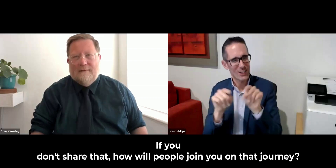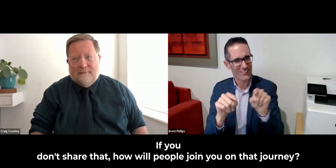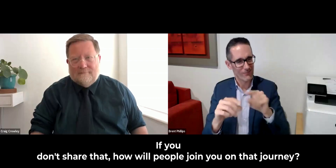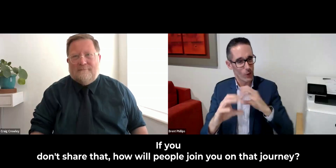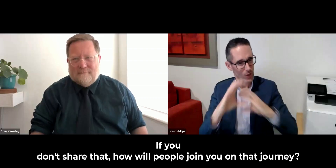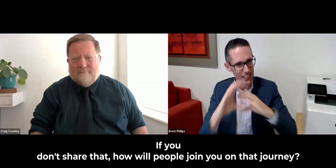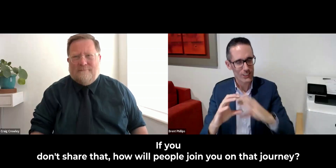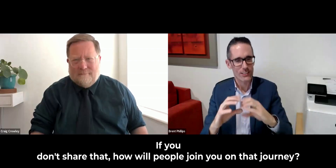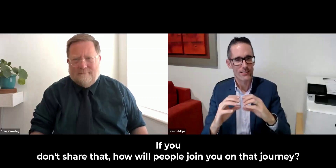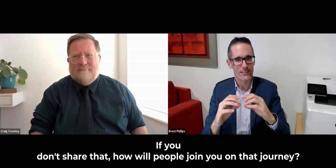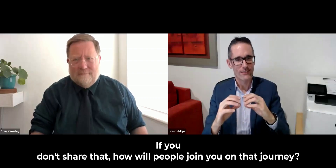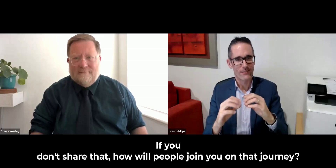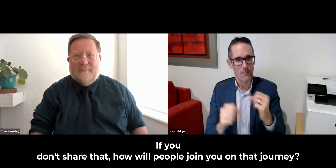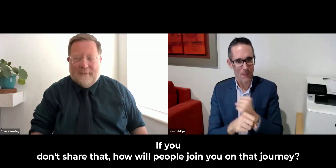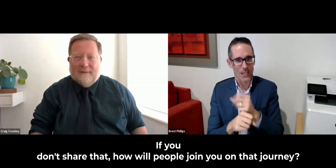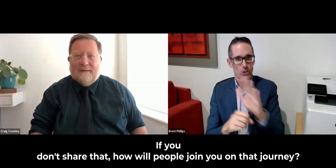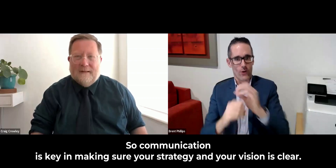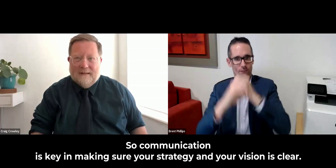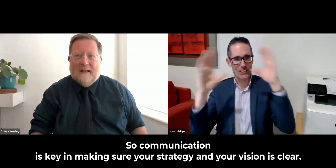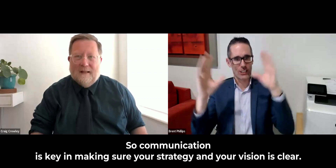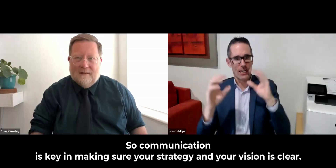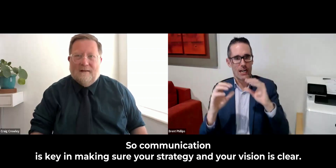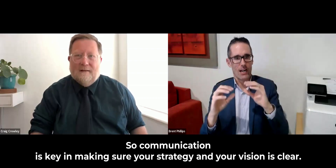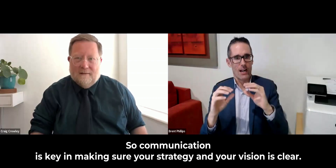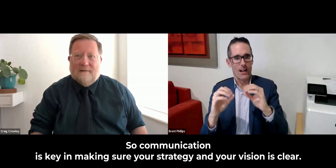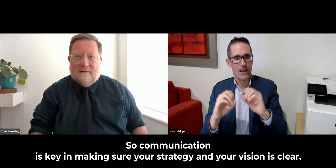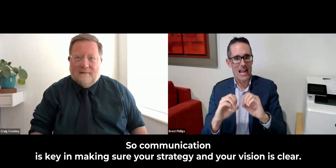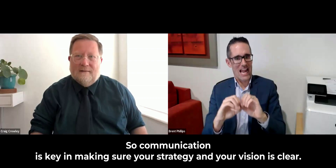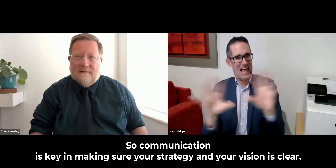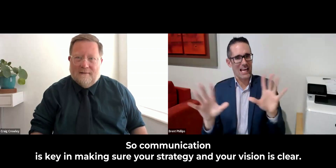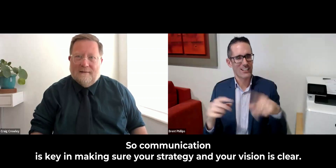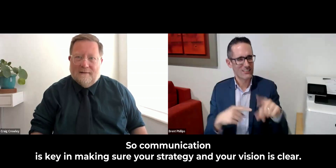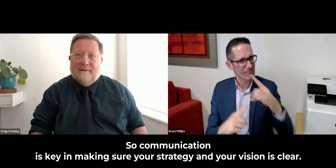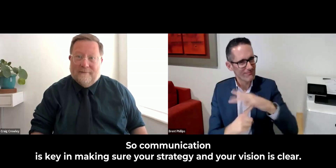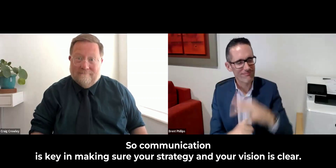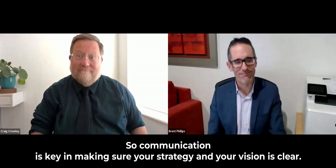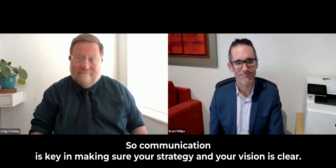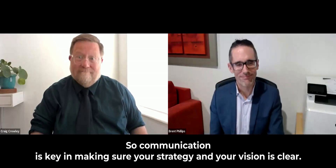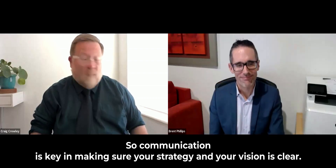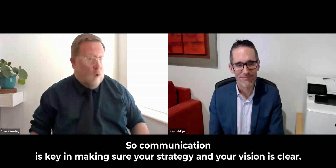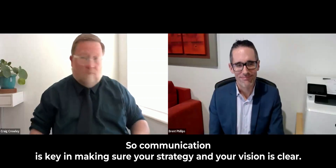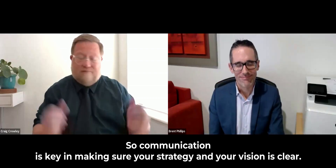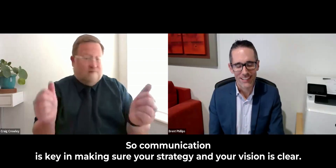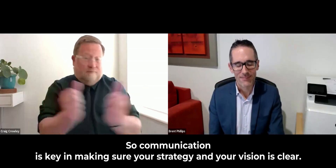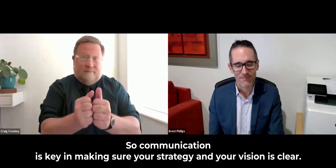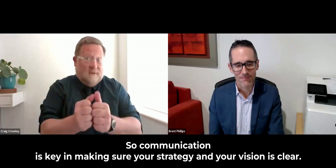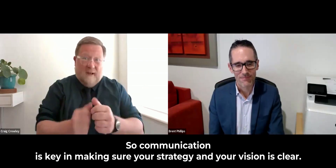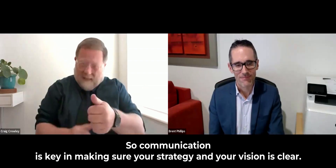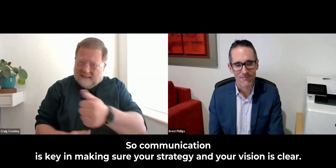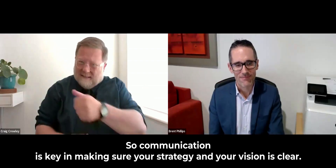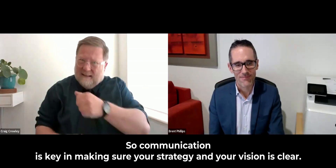people join you on that journey? So communication is key in making sure your strategy and your vision is